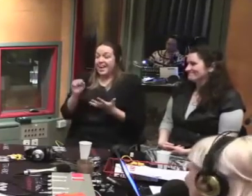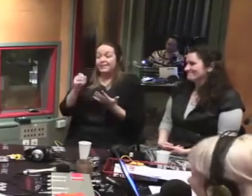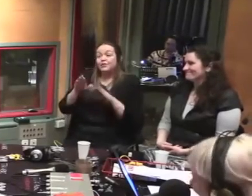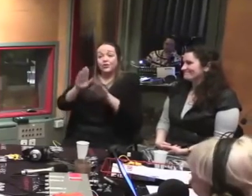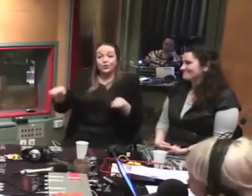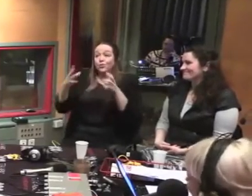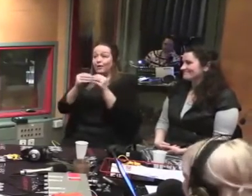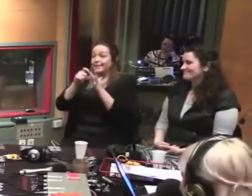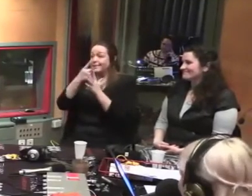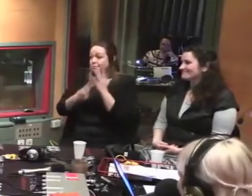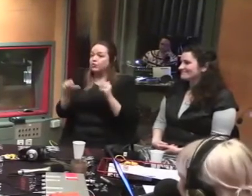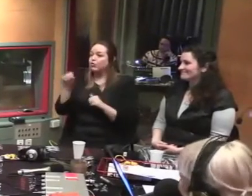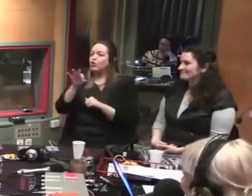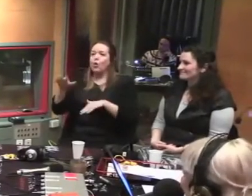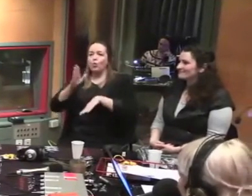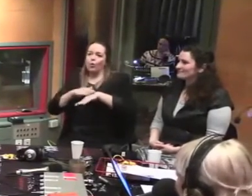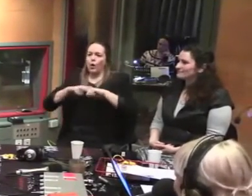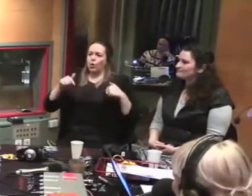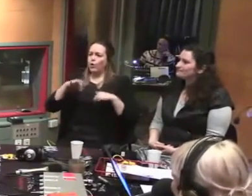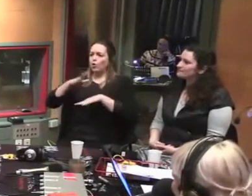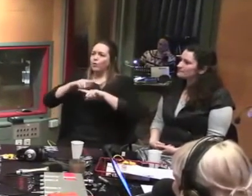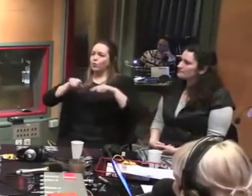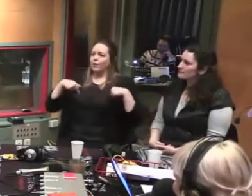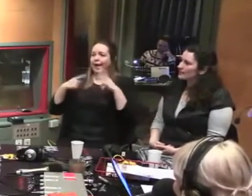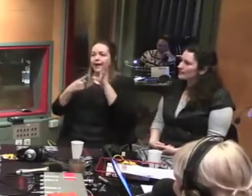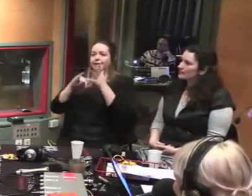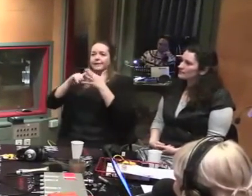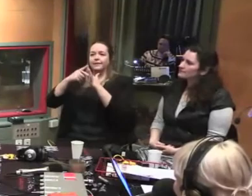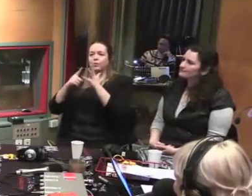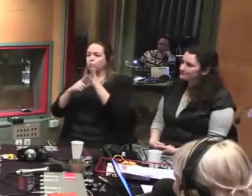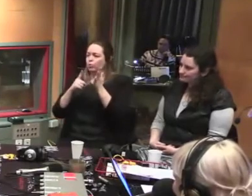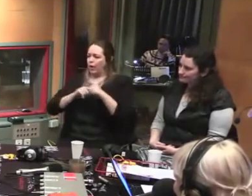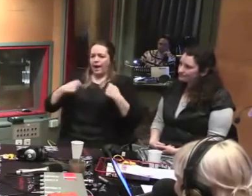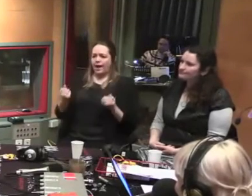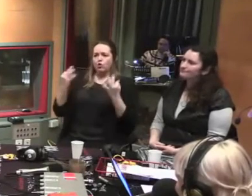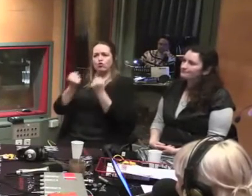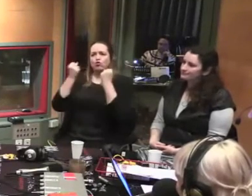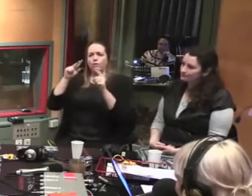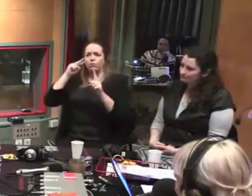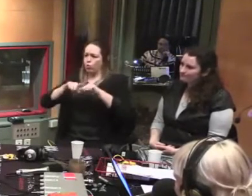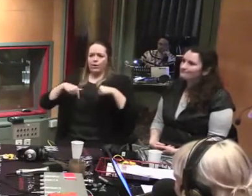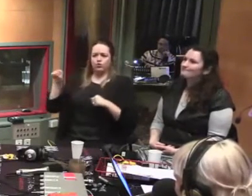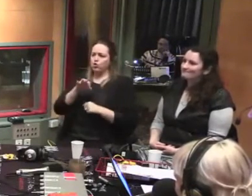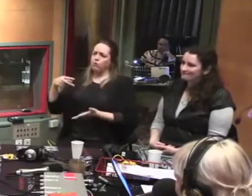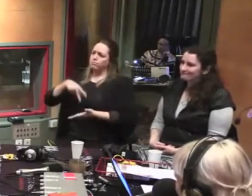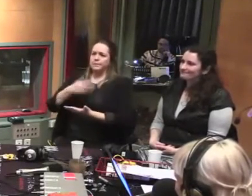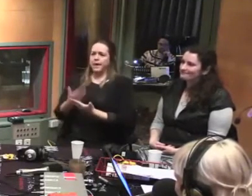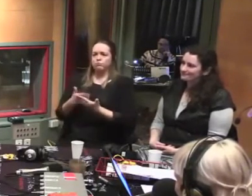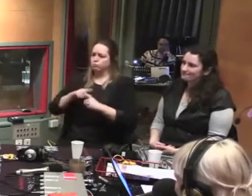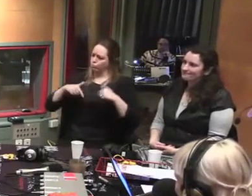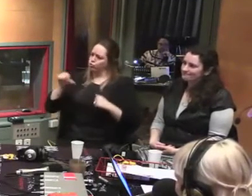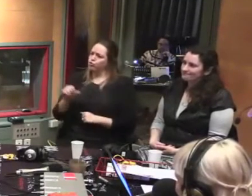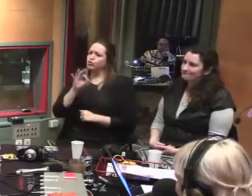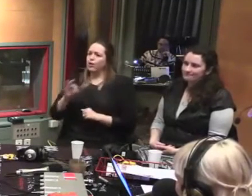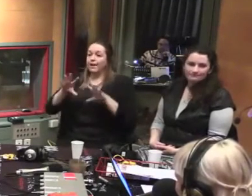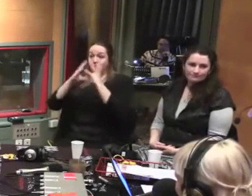kids with disabilities aren't supposed to be naughty. We're not naughty. We're asexual. We don't have strong views. We shouldn't speak up. Yeah. All the sorts of things